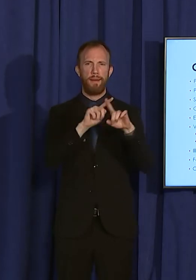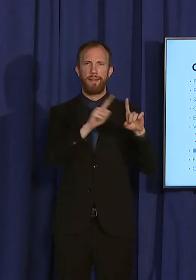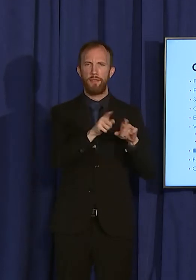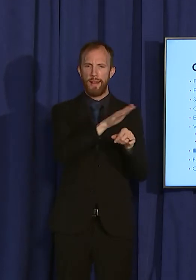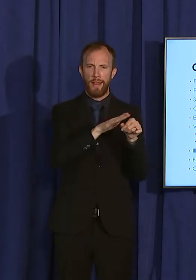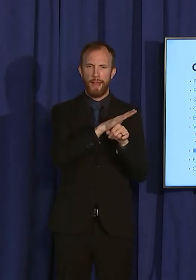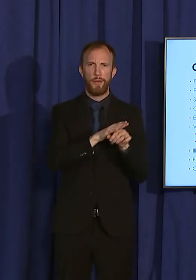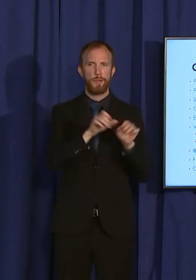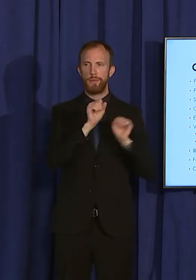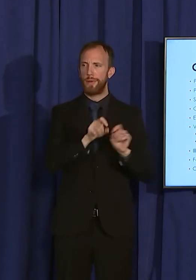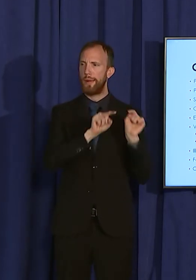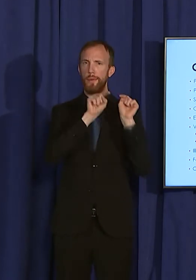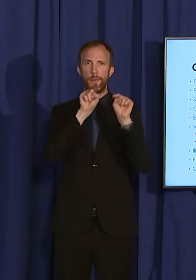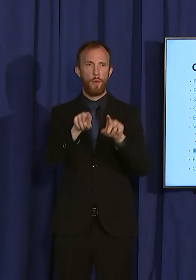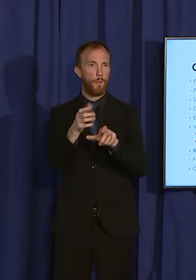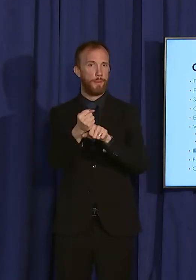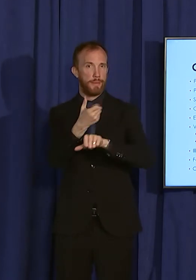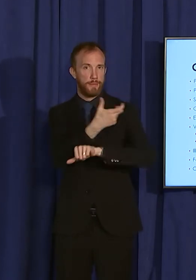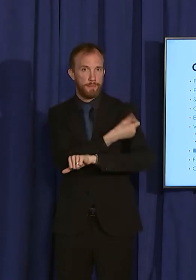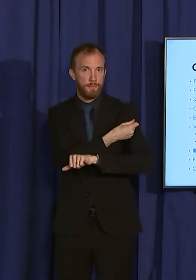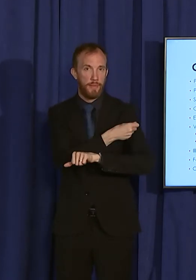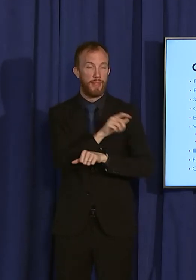vaccination sites. The